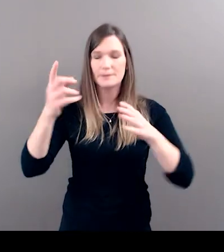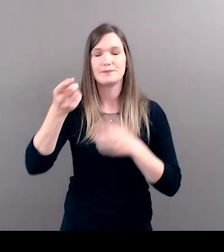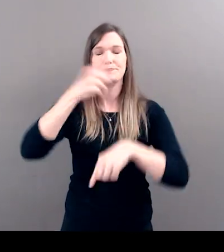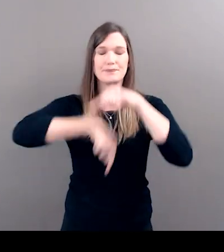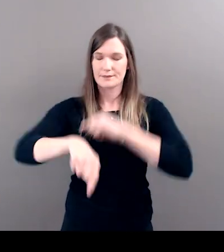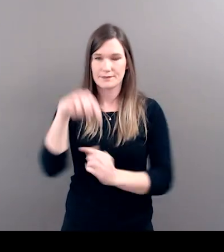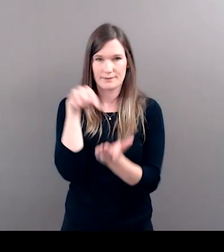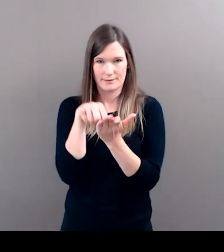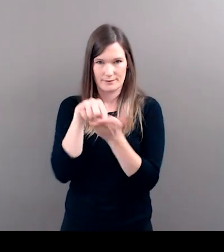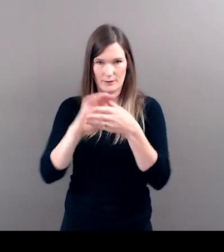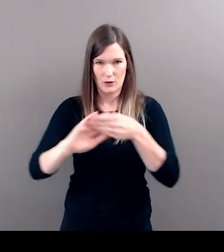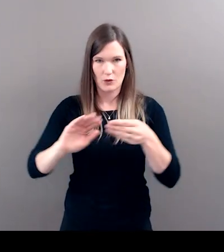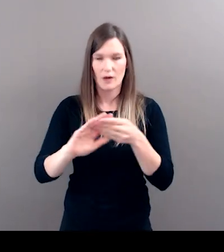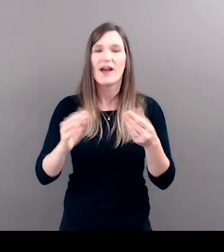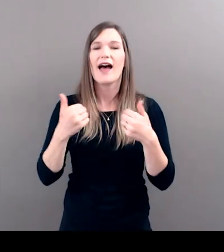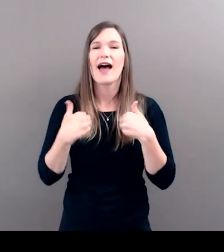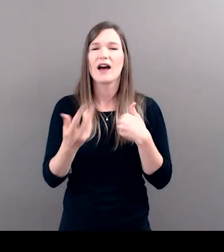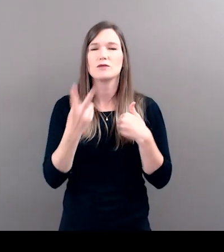hills.